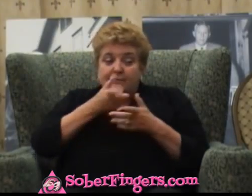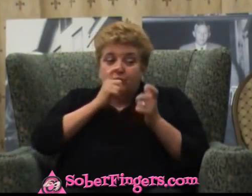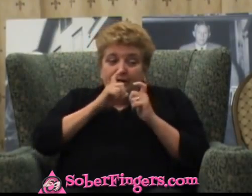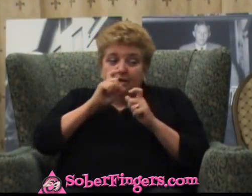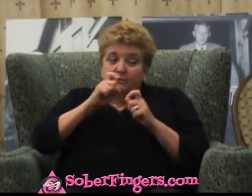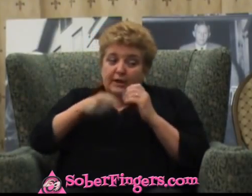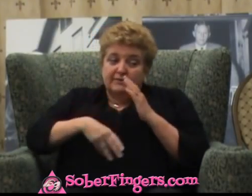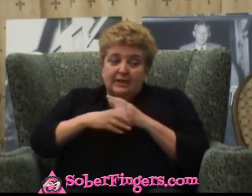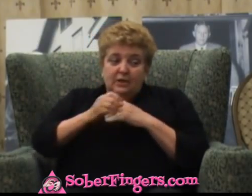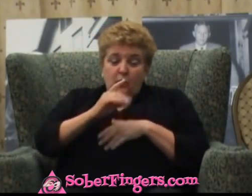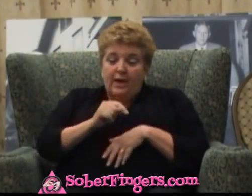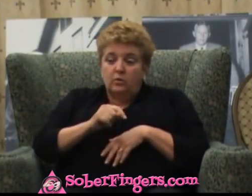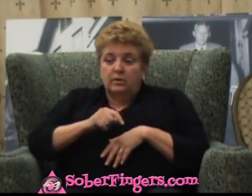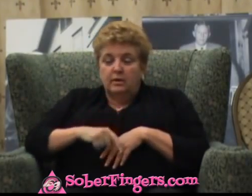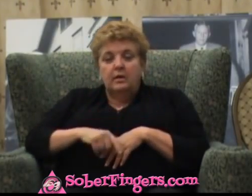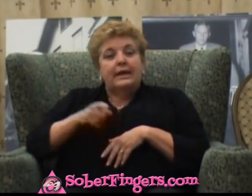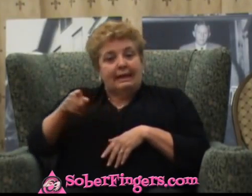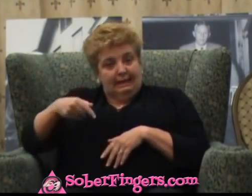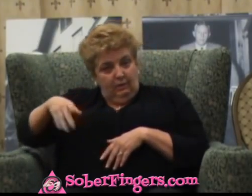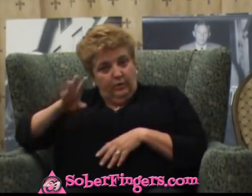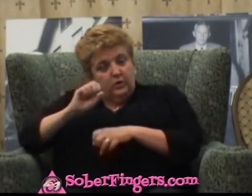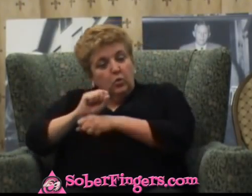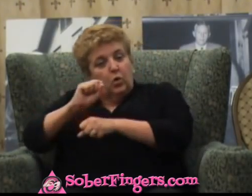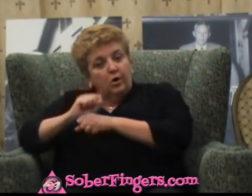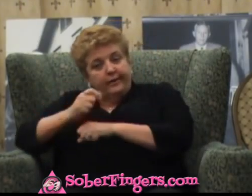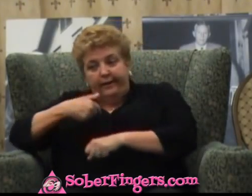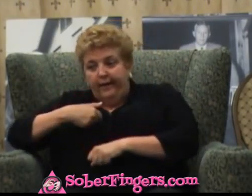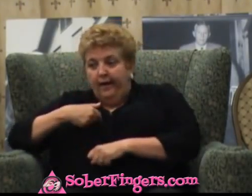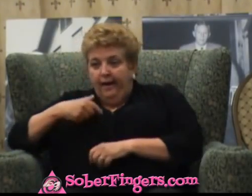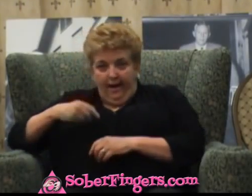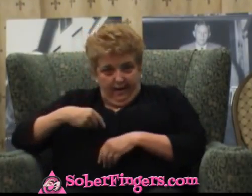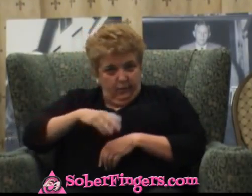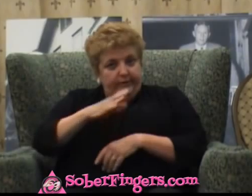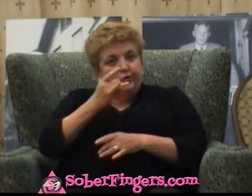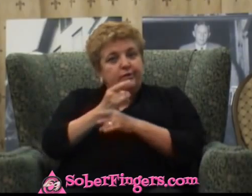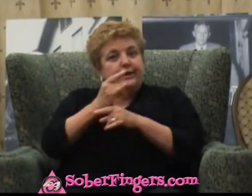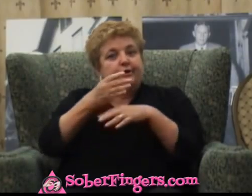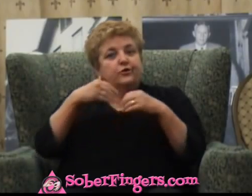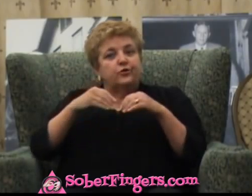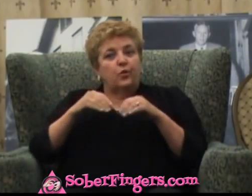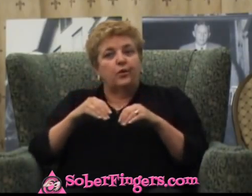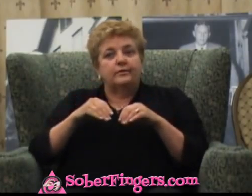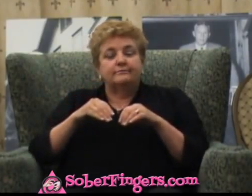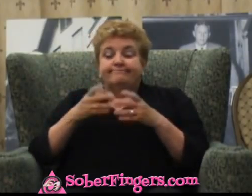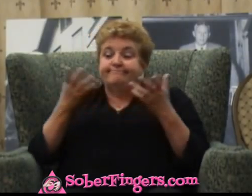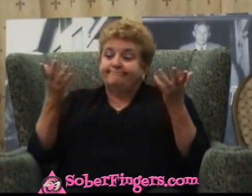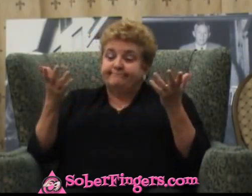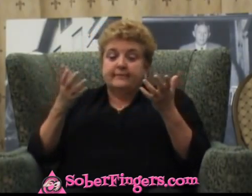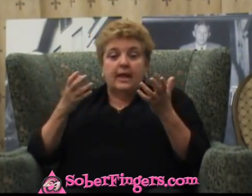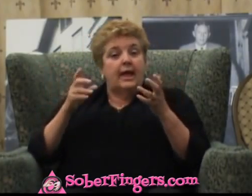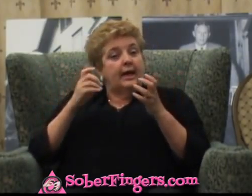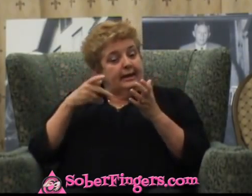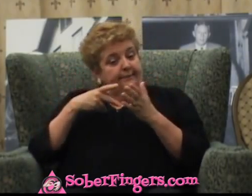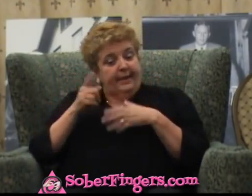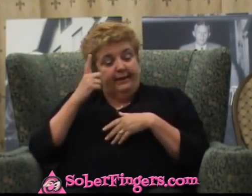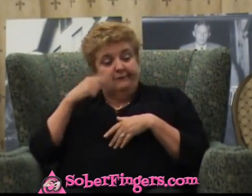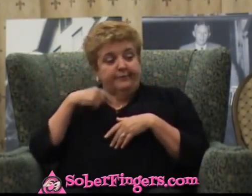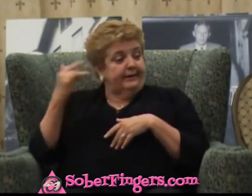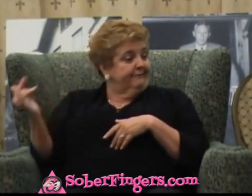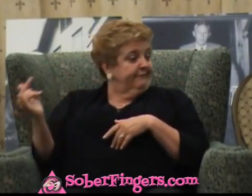Florida. He was true to his word. He paid $750 one way to get rid of me. And I cried the whole way. I think they